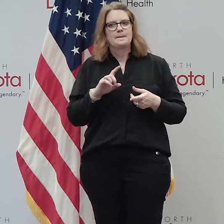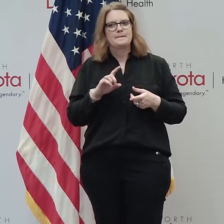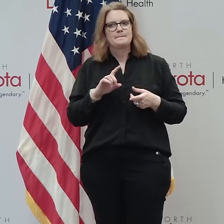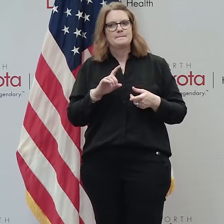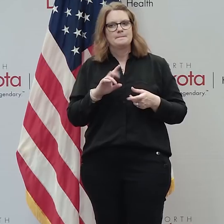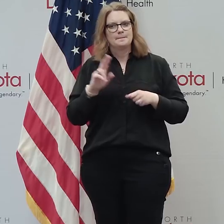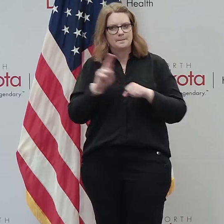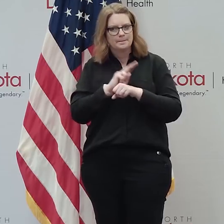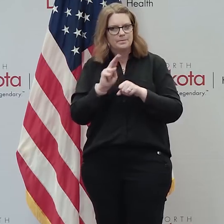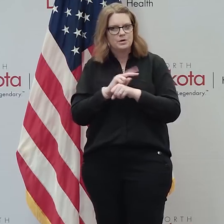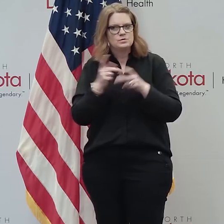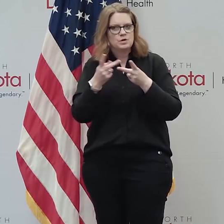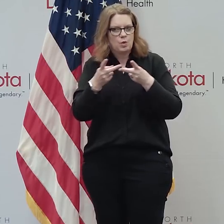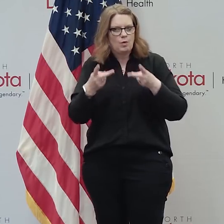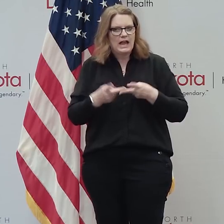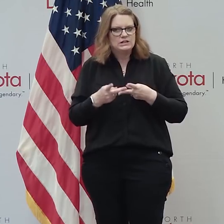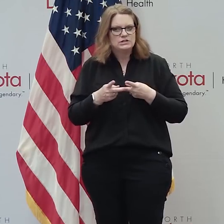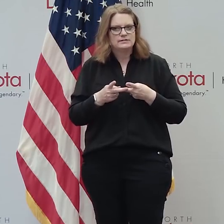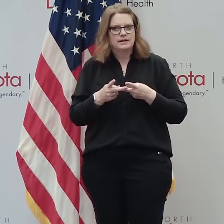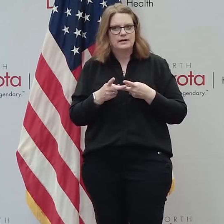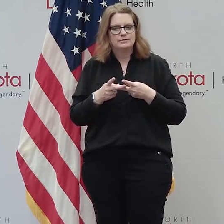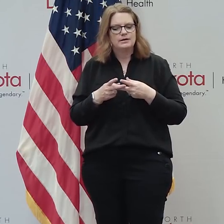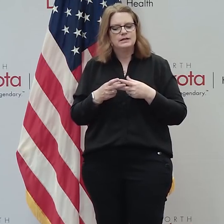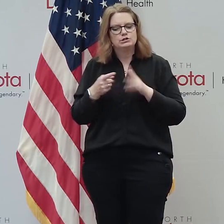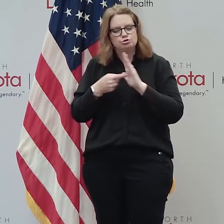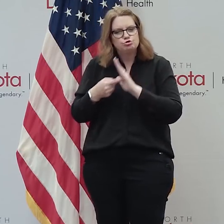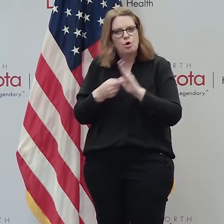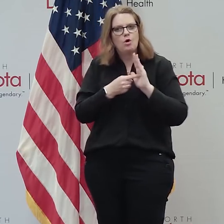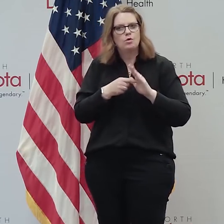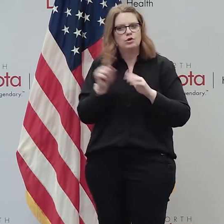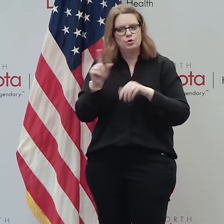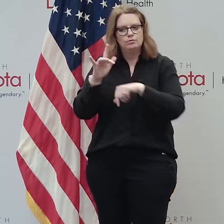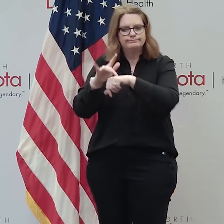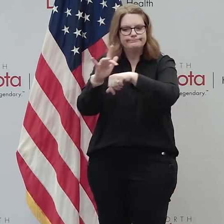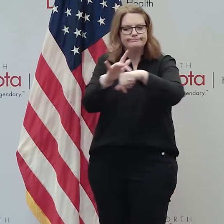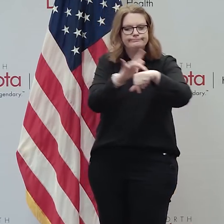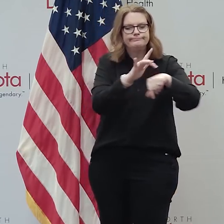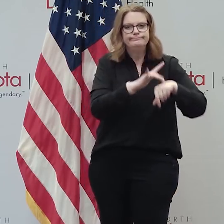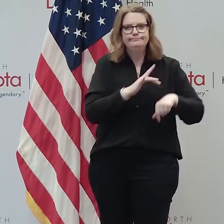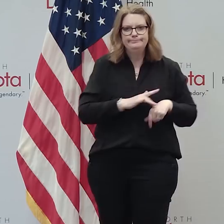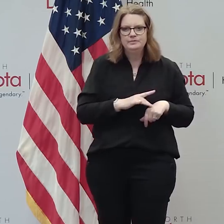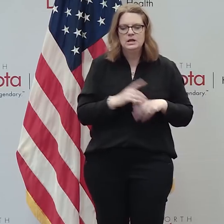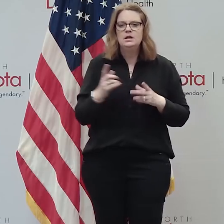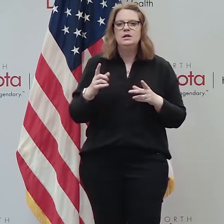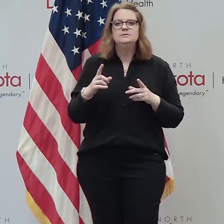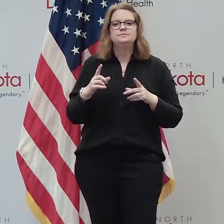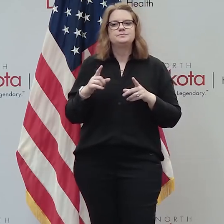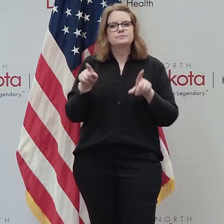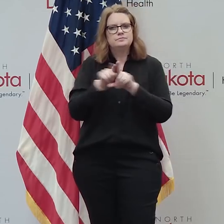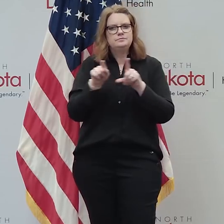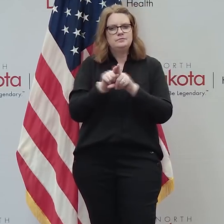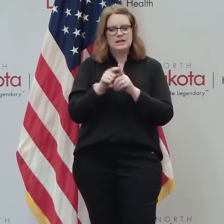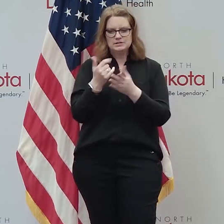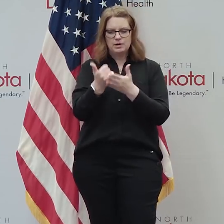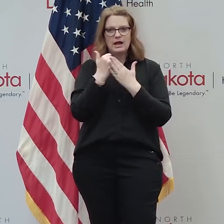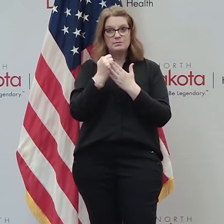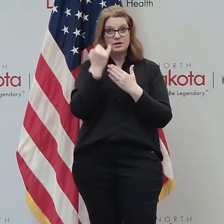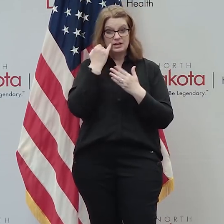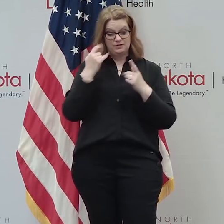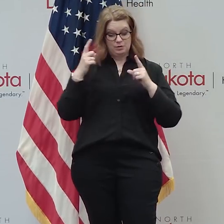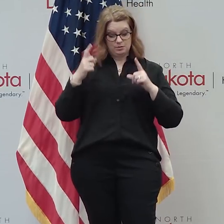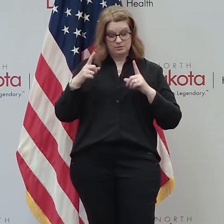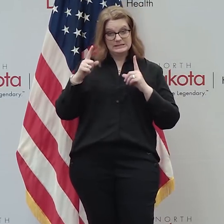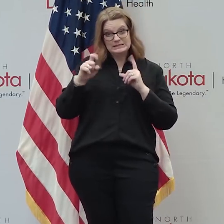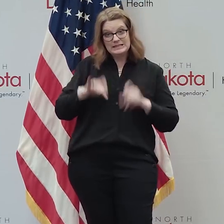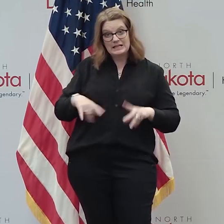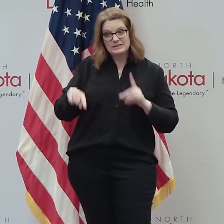that uses the location tracking, but it can think about it as like a diary that can help you jog your memory. If you do test positive for Care19